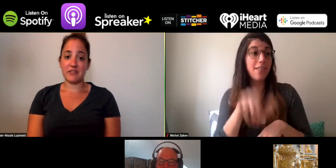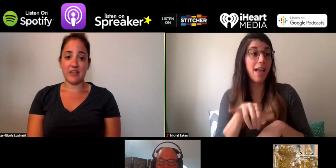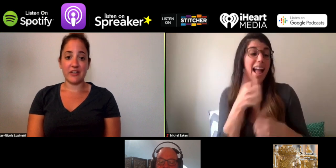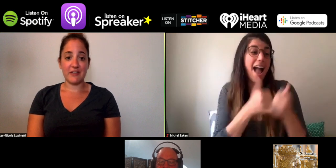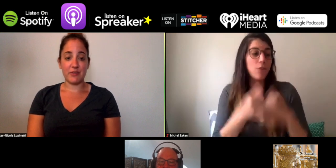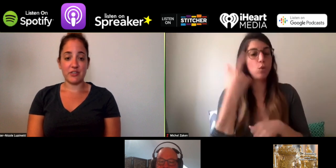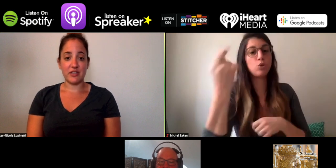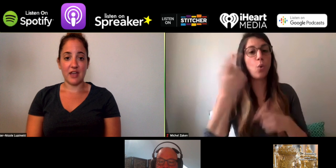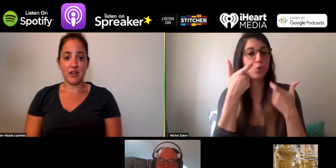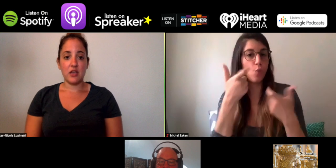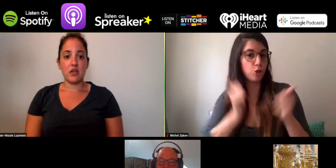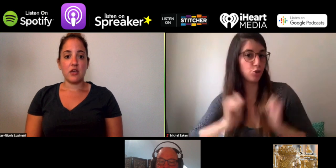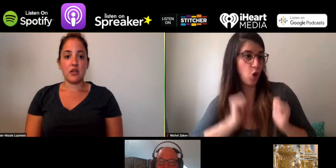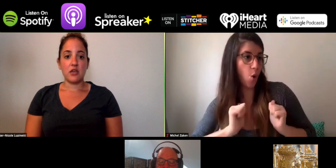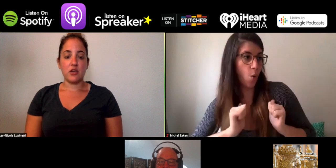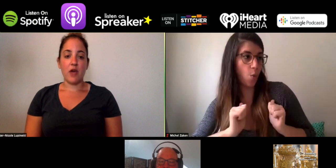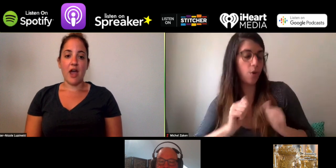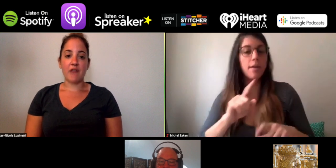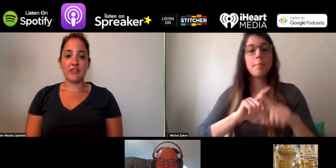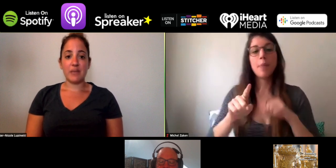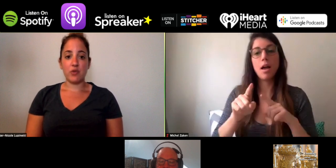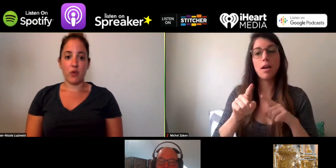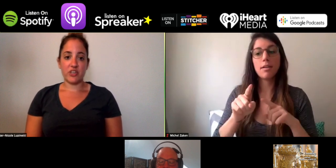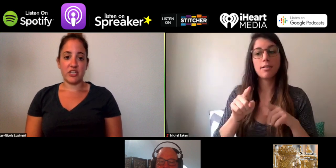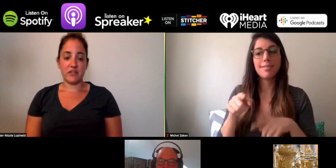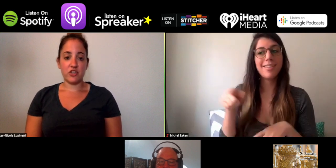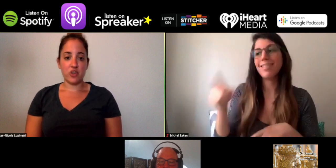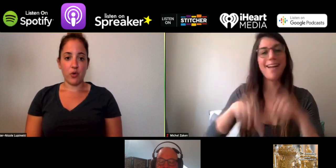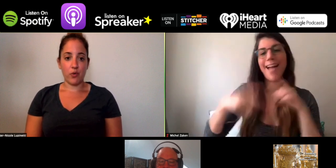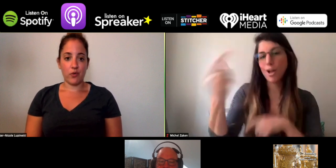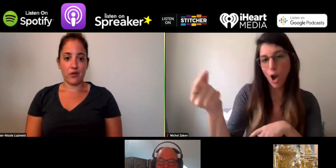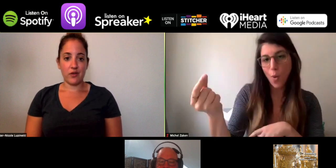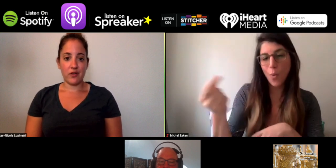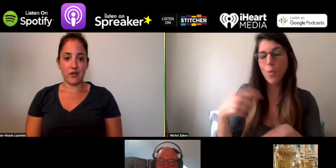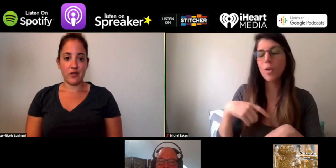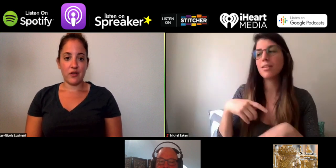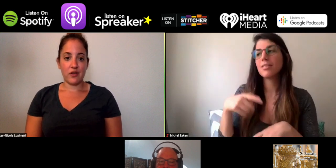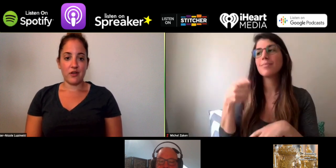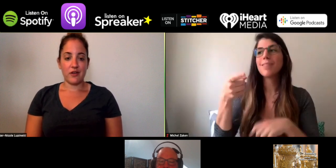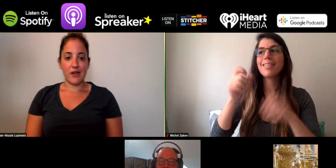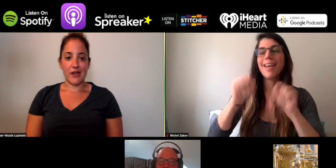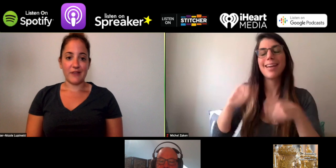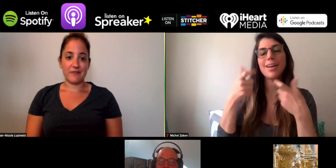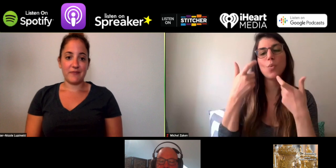like telling a deaf person that, you know, every time you go to watch a TV show,